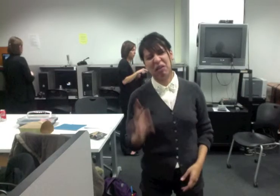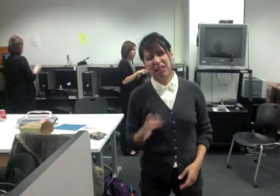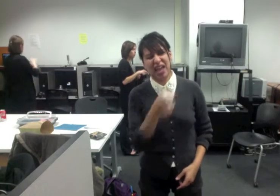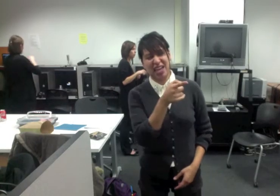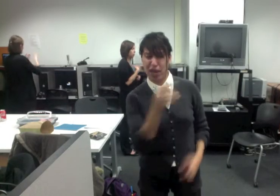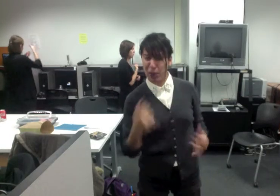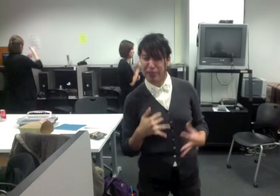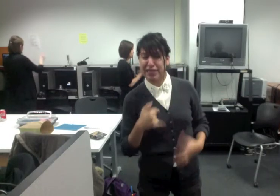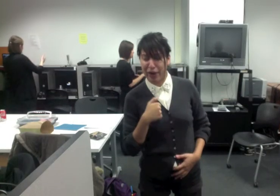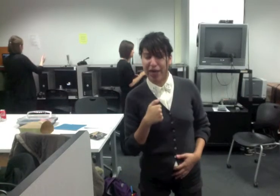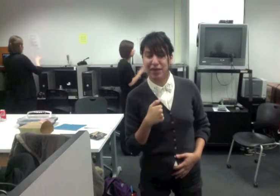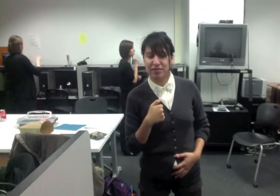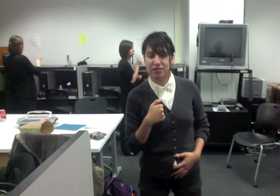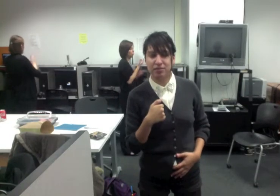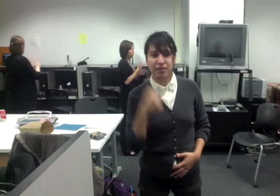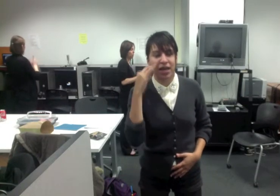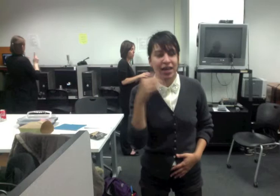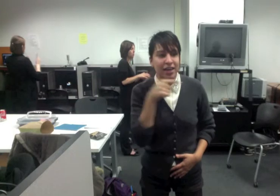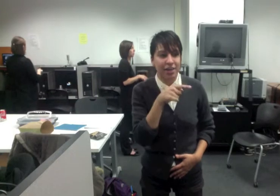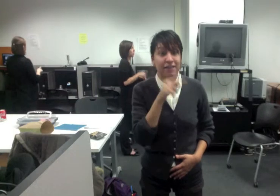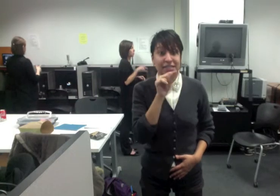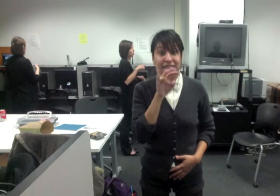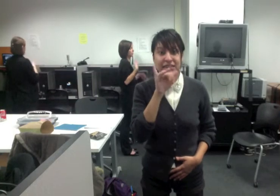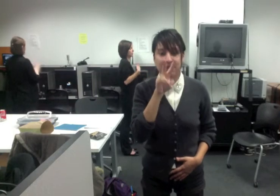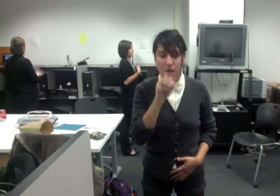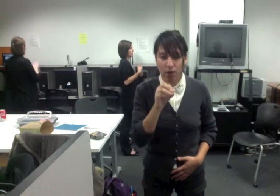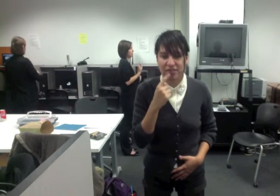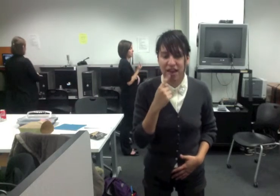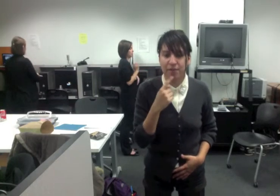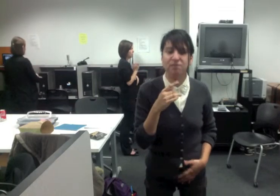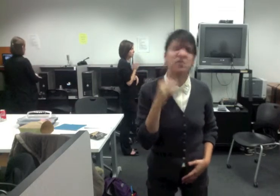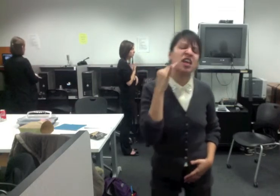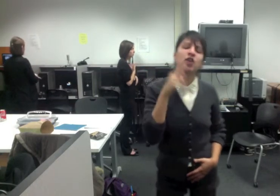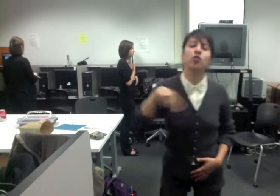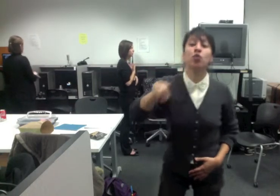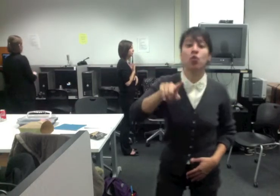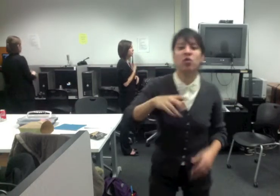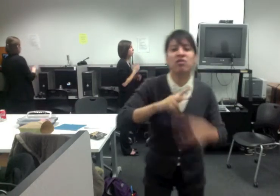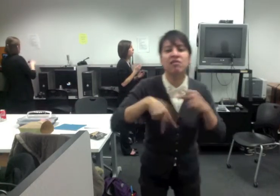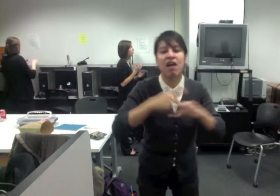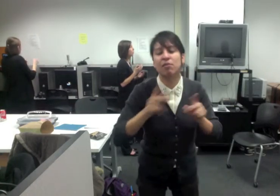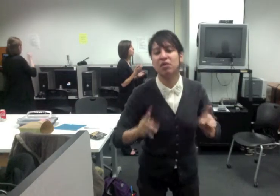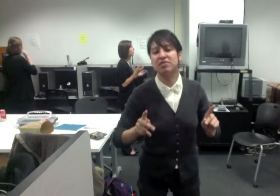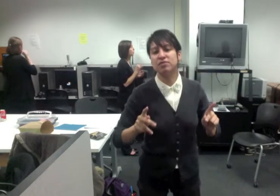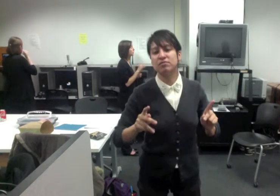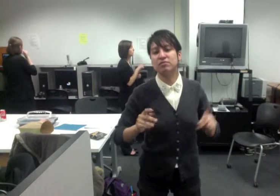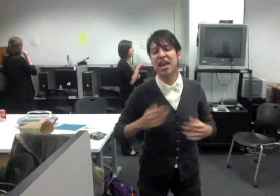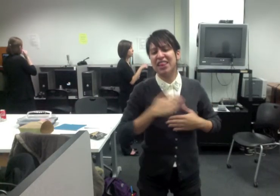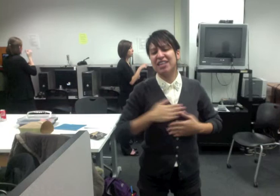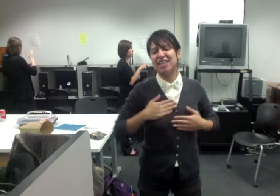What if they had said, if you're the kind of person who likes to have total control over every aspect of